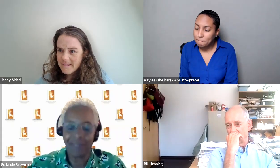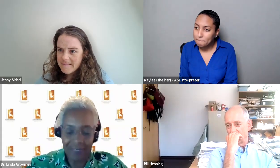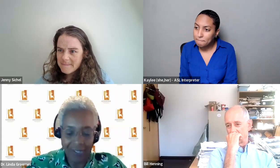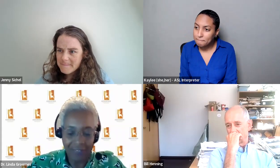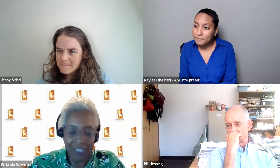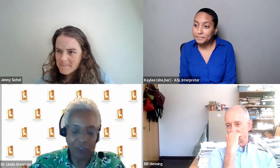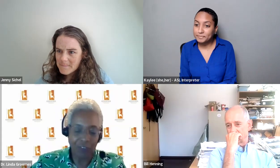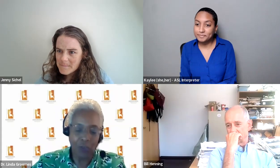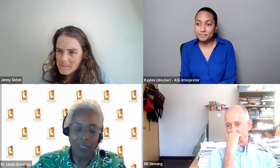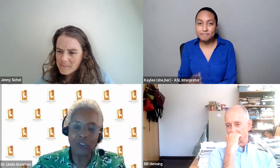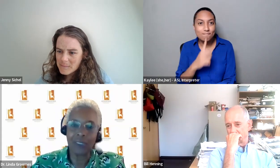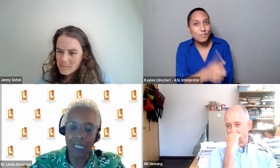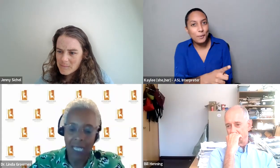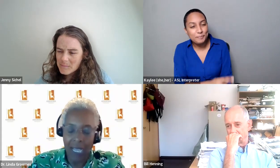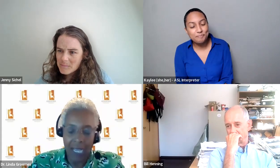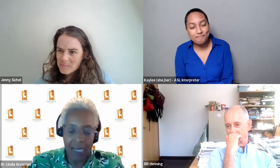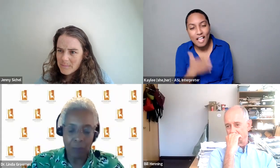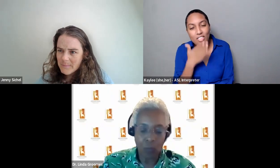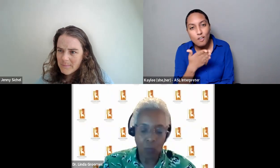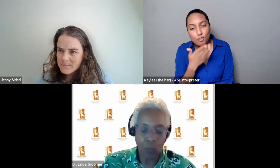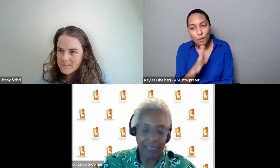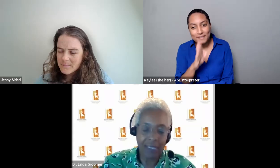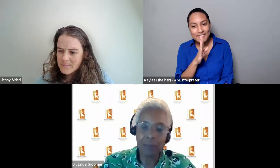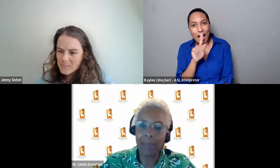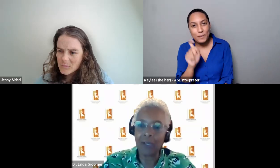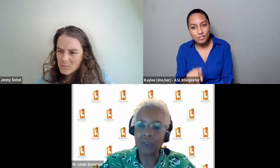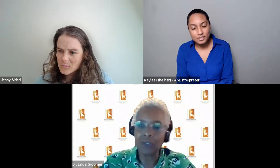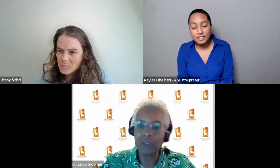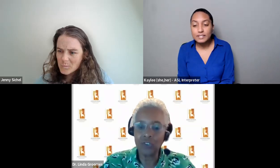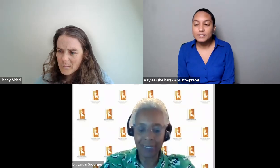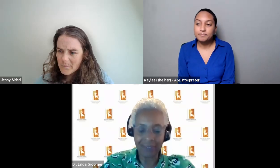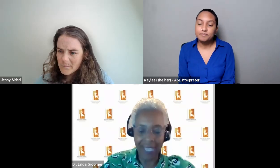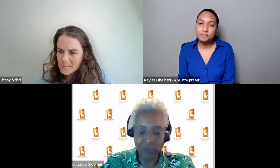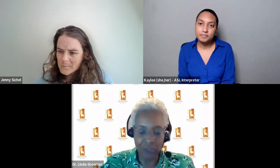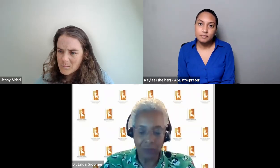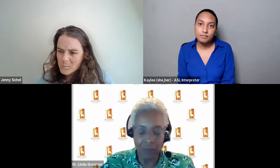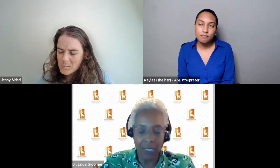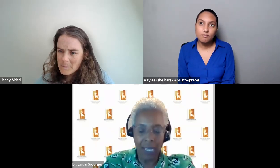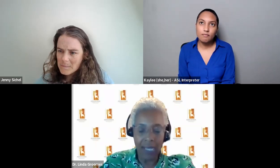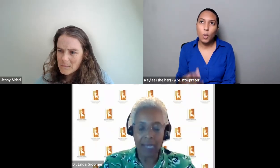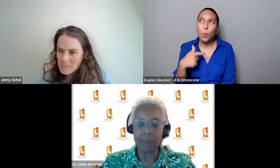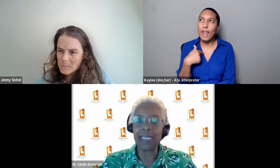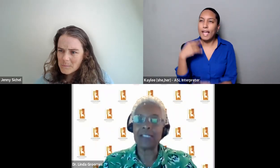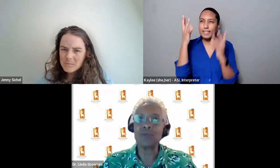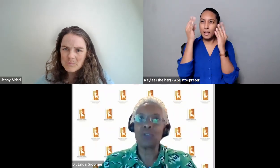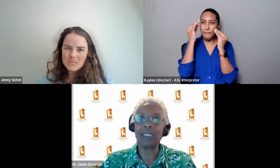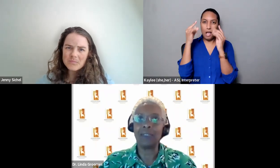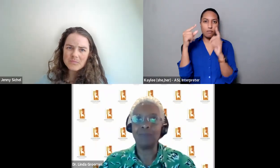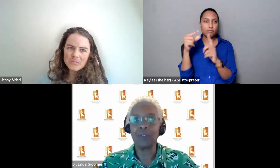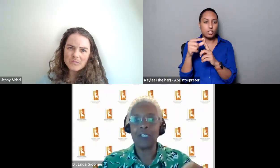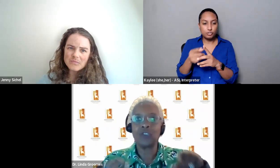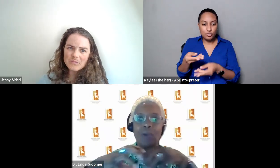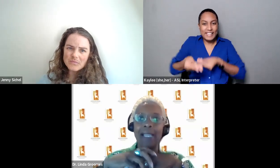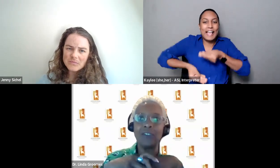Sure. Thank you for the question. When I think about transactional, it's